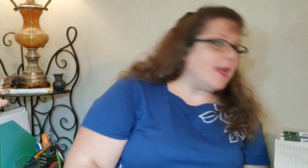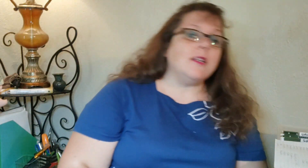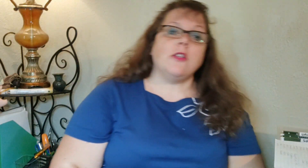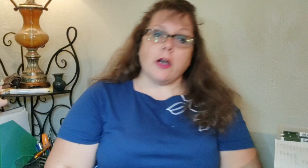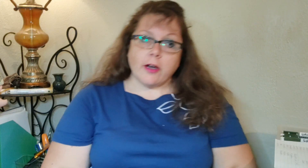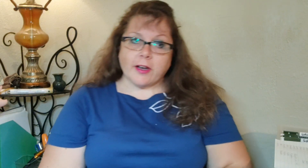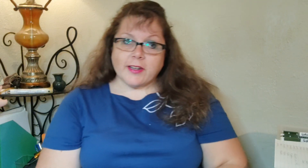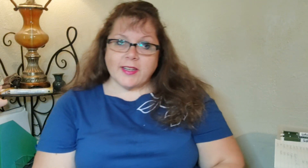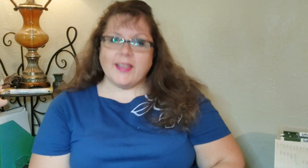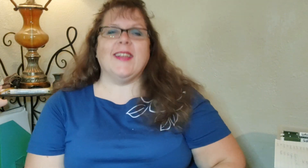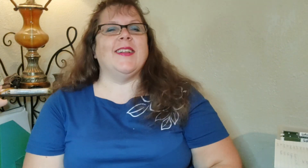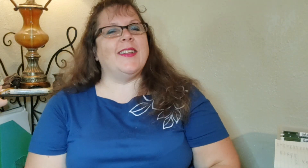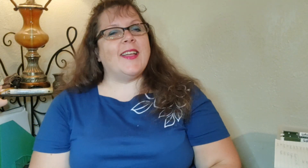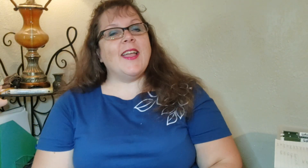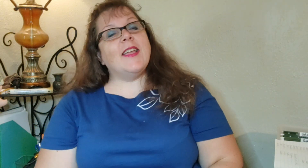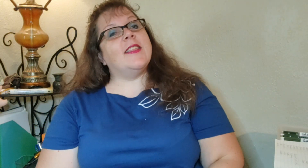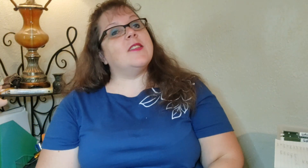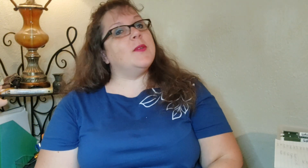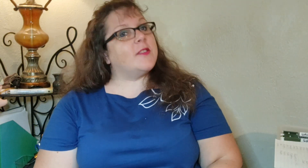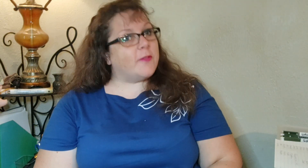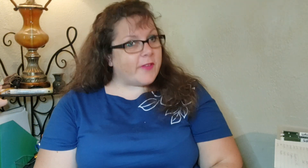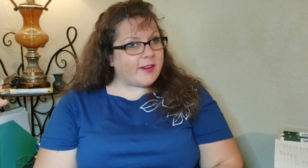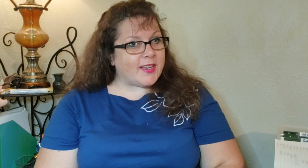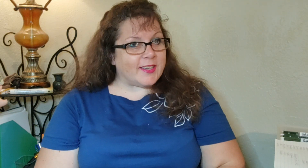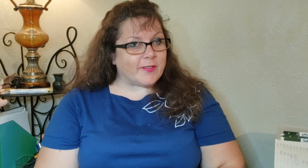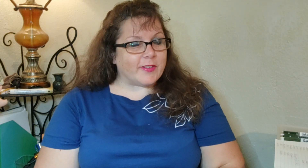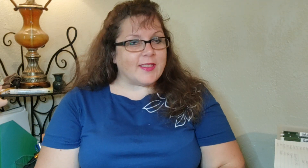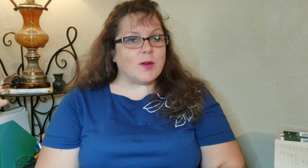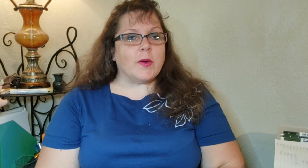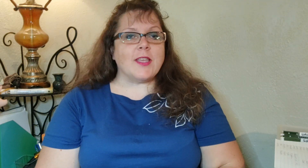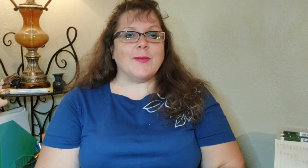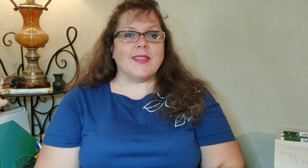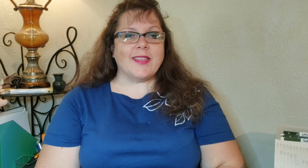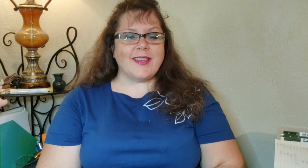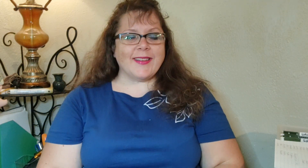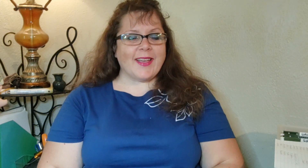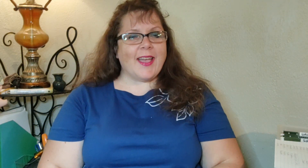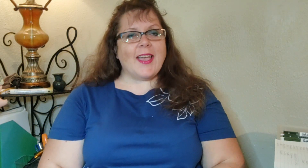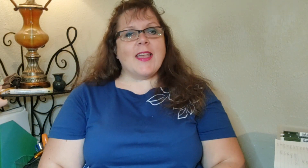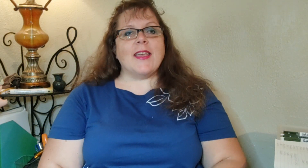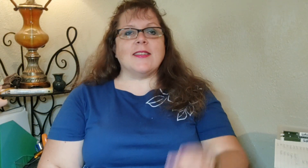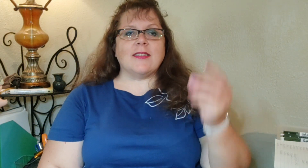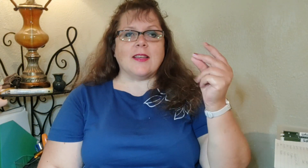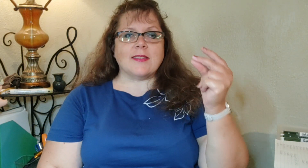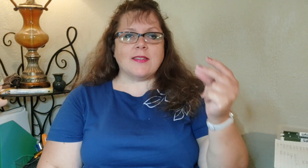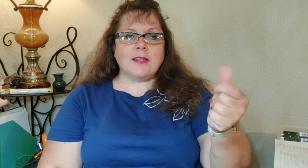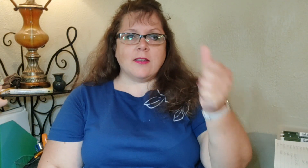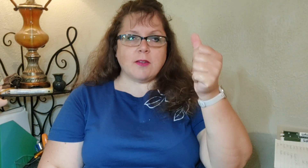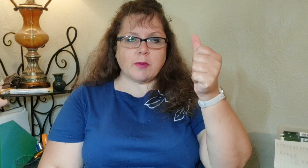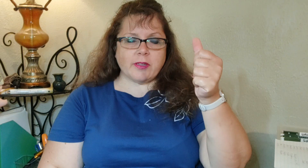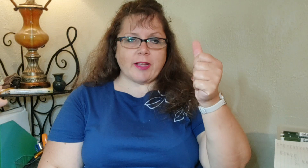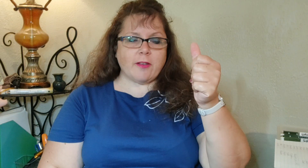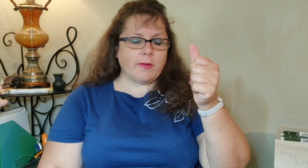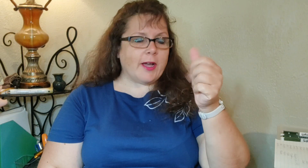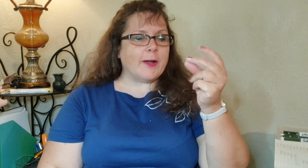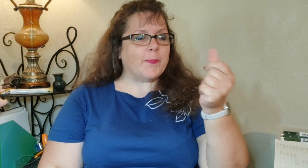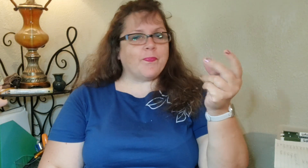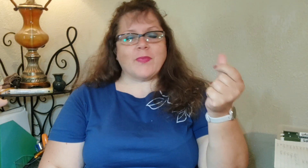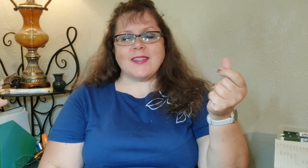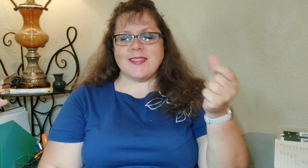And dog, this one's very different than what you would think. It's like your snap